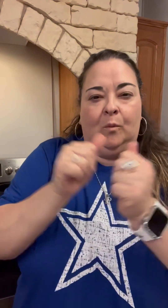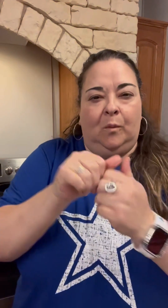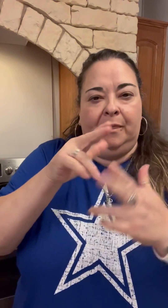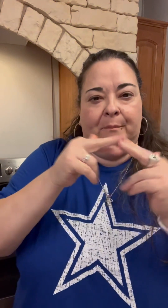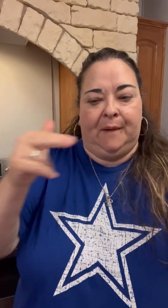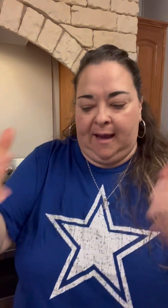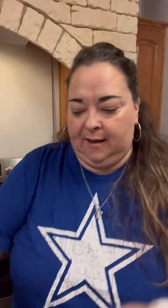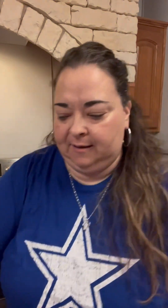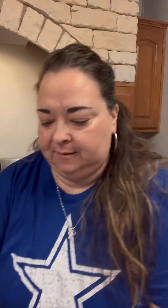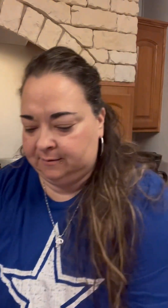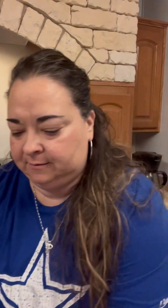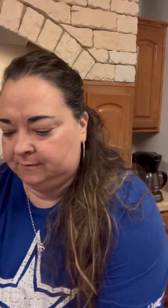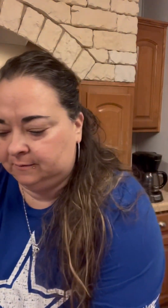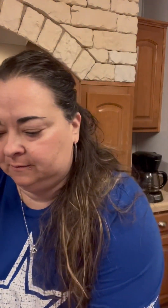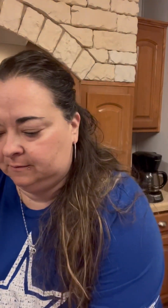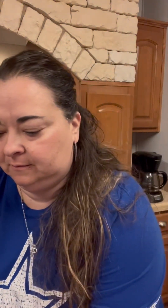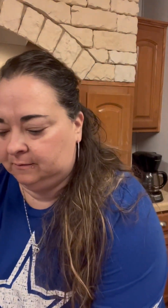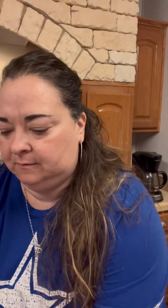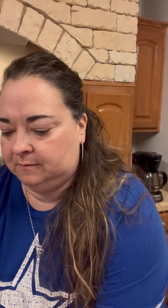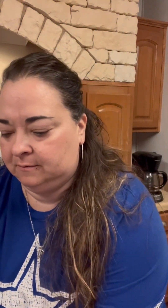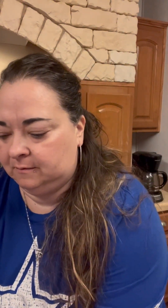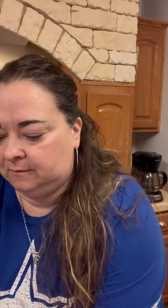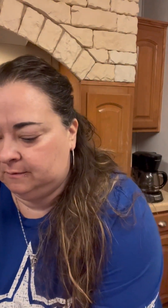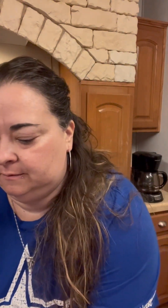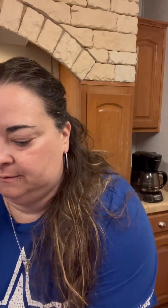and I've got the bacon here, so